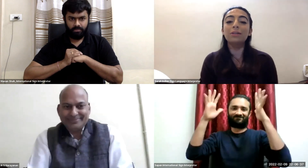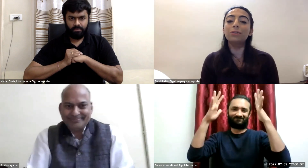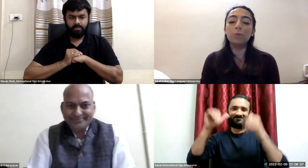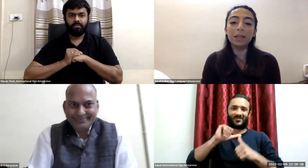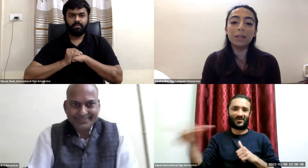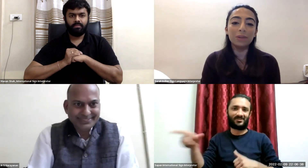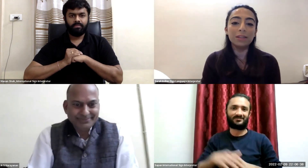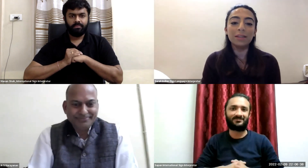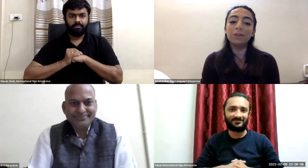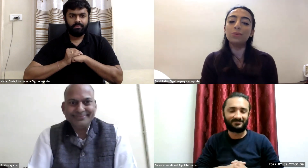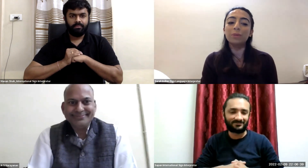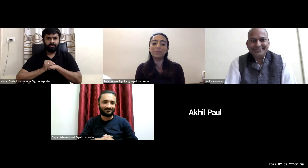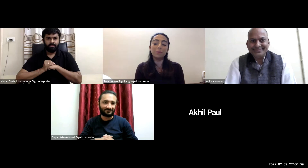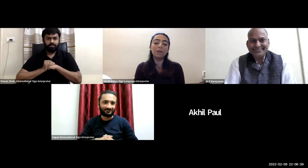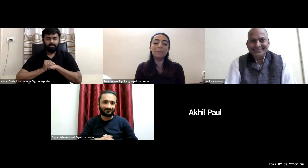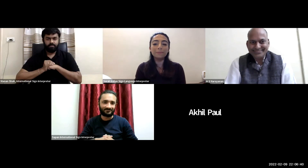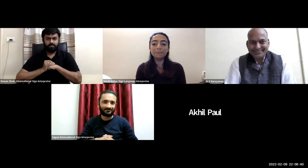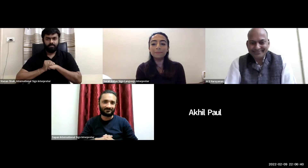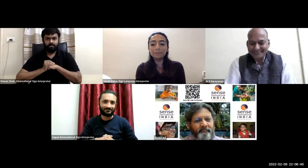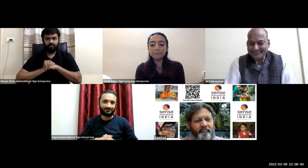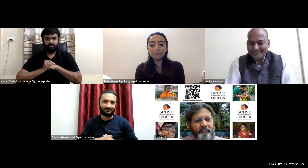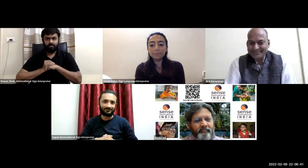success. Learned so many new things. Thank you so much, everyone.